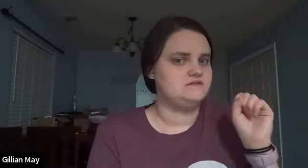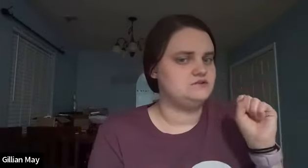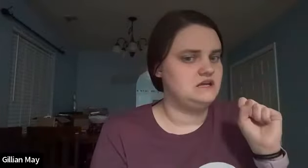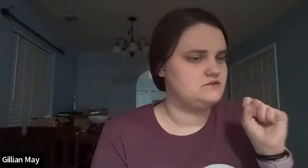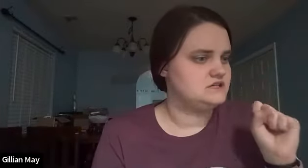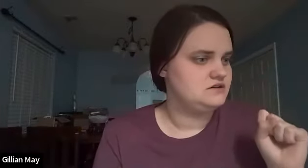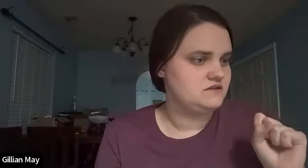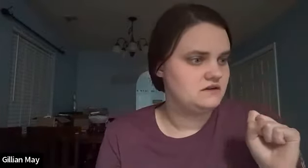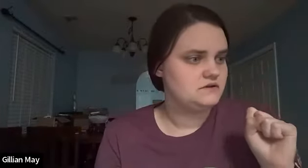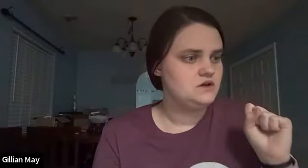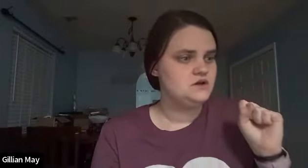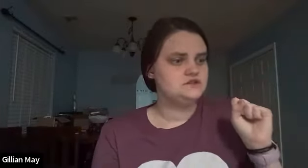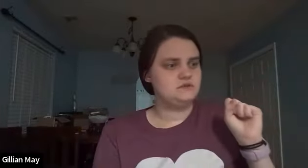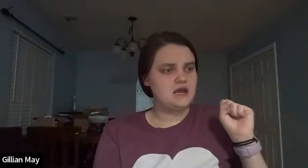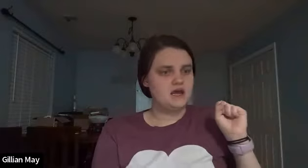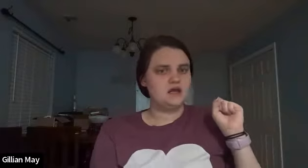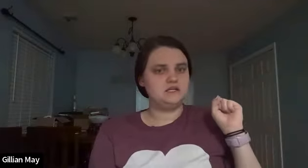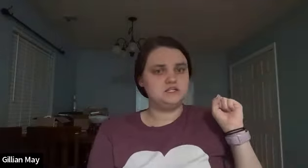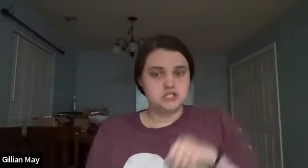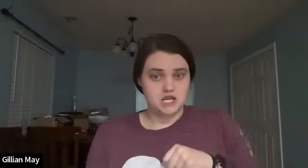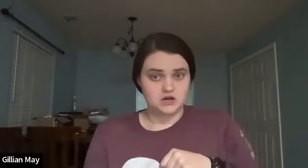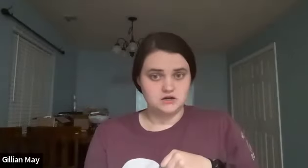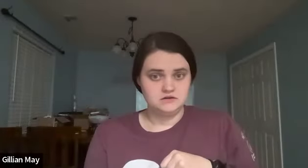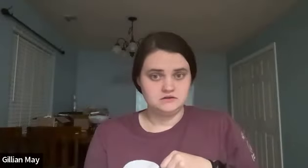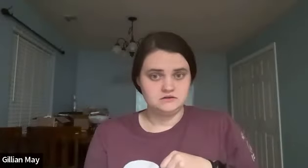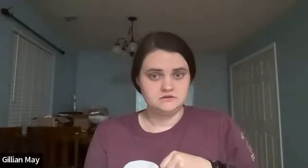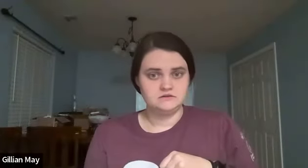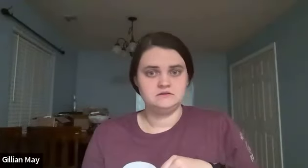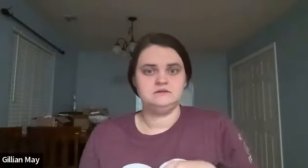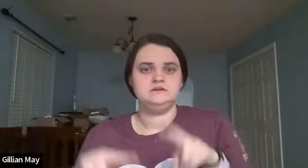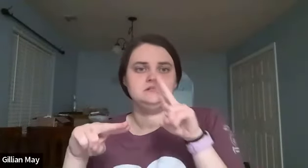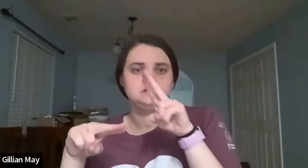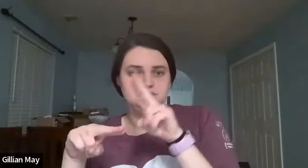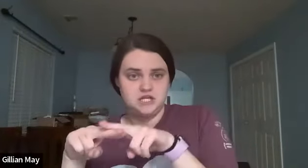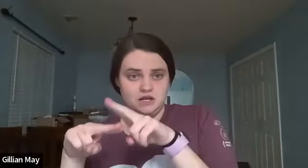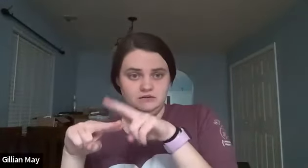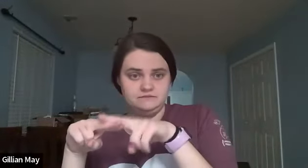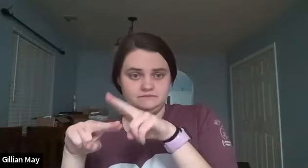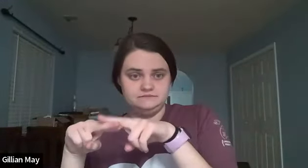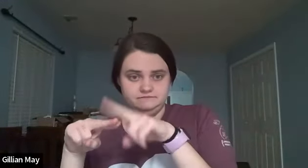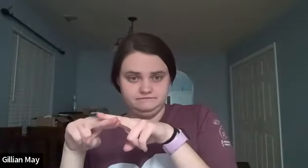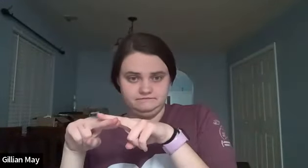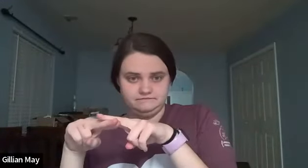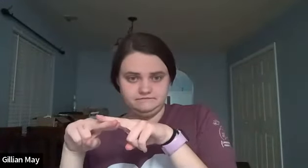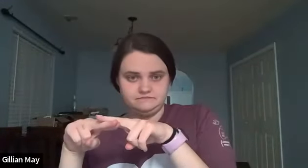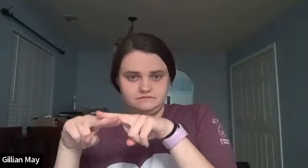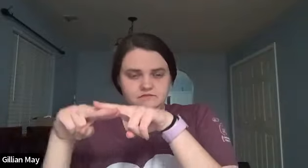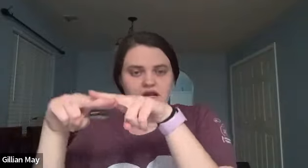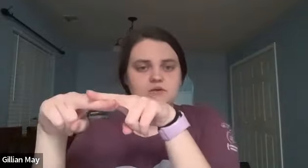there's any other signs you can think of. So we had chair. chair. And you want to